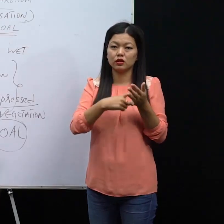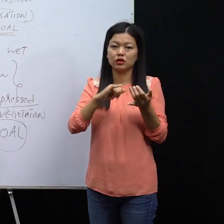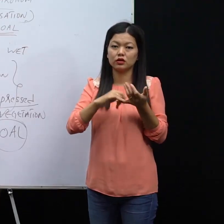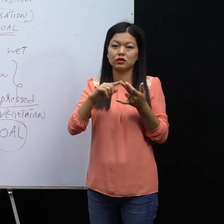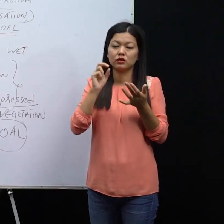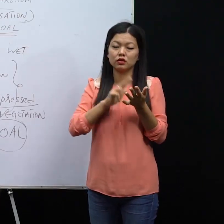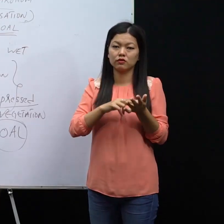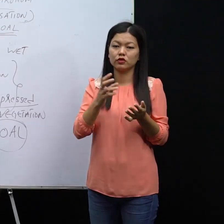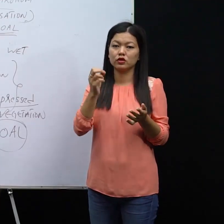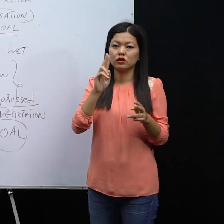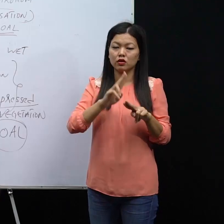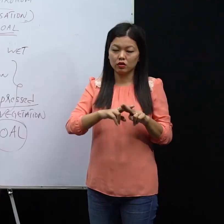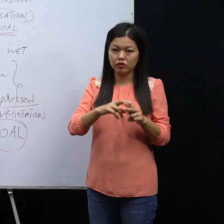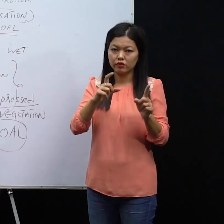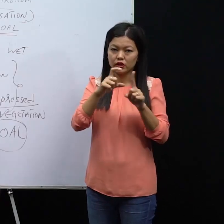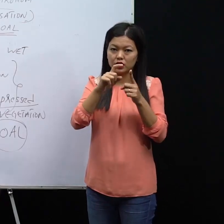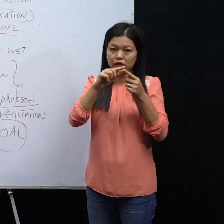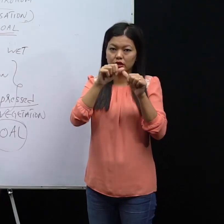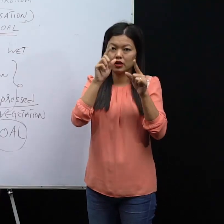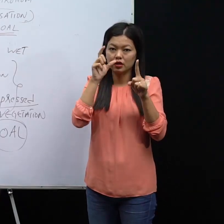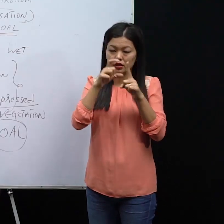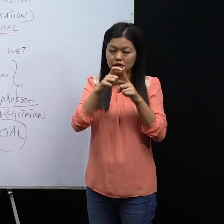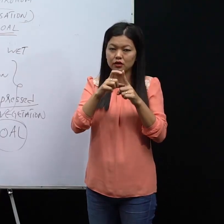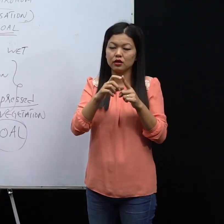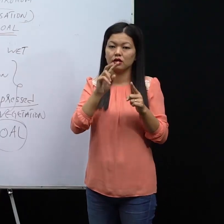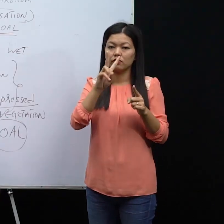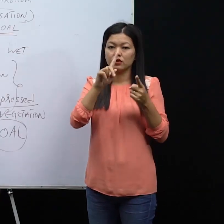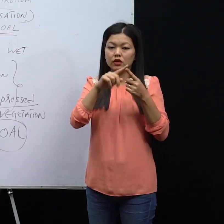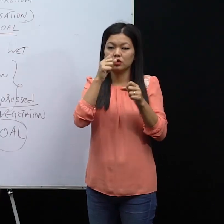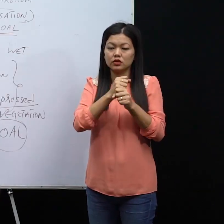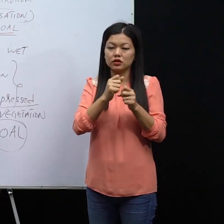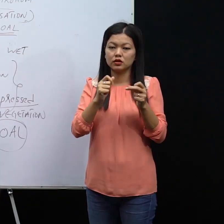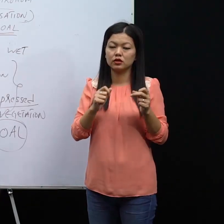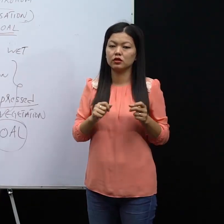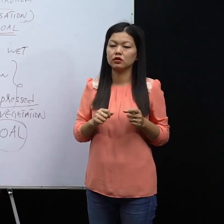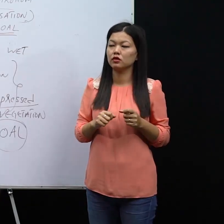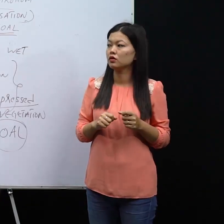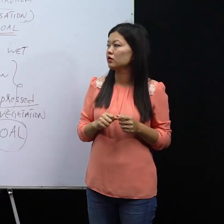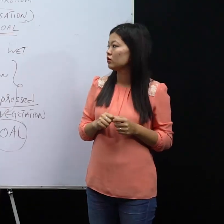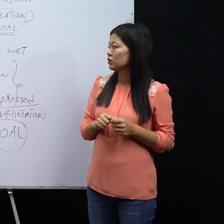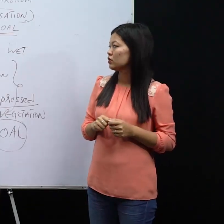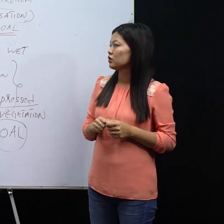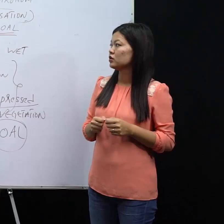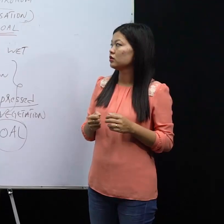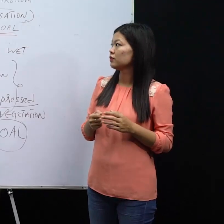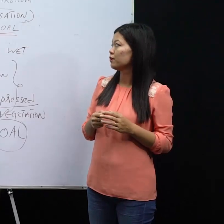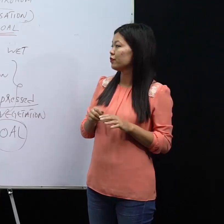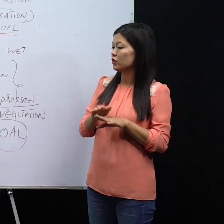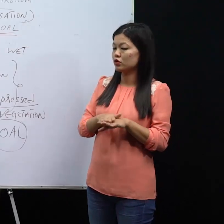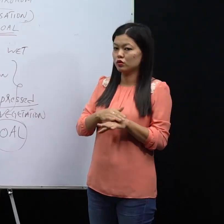vegetation. So when I say dead vegetation, means that is that forest, okay, which got buried inside. Dead vegetation